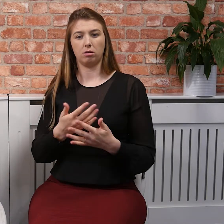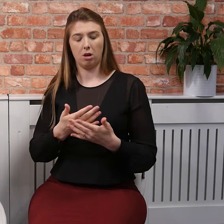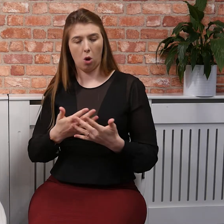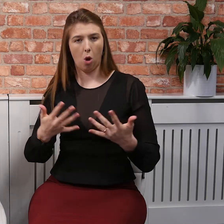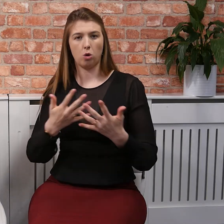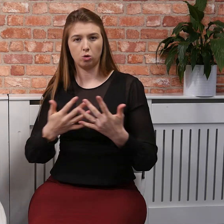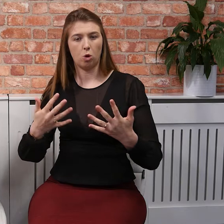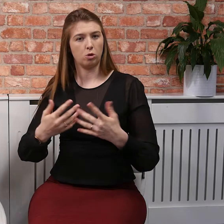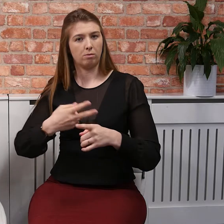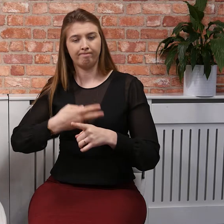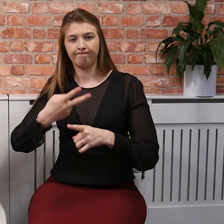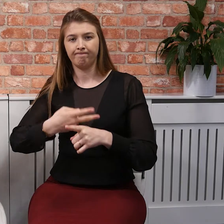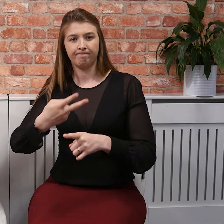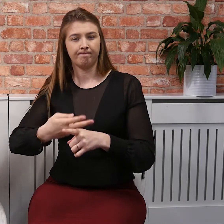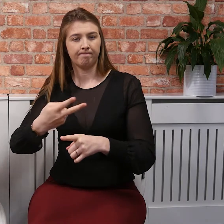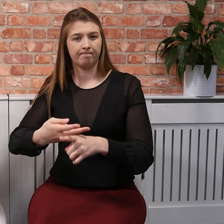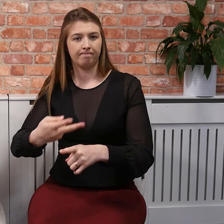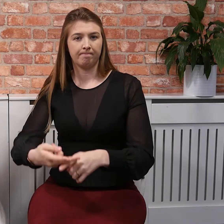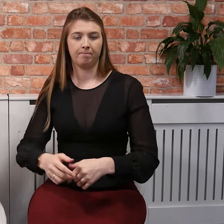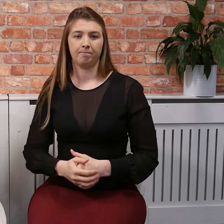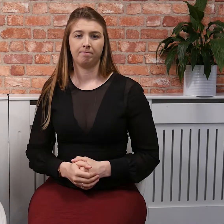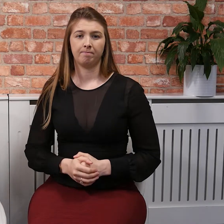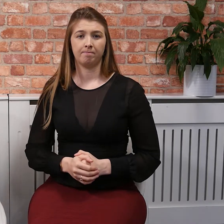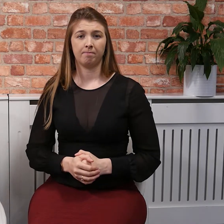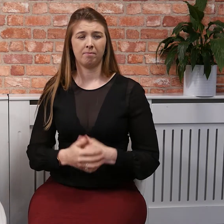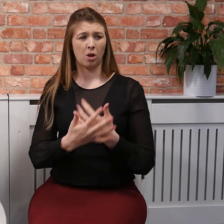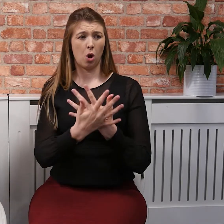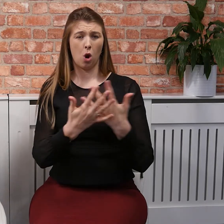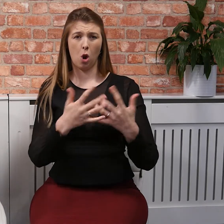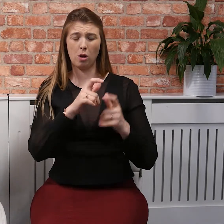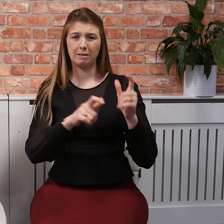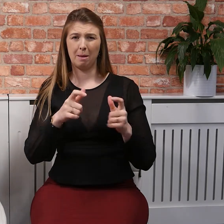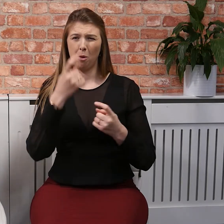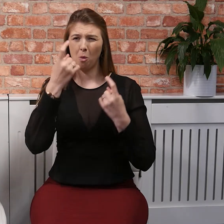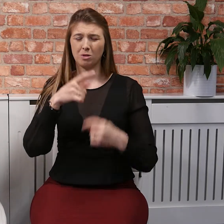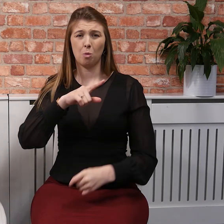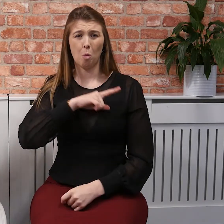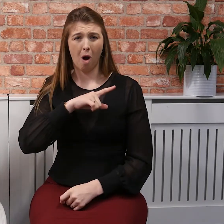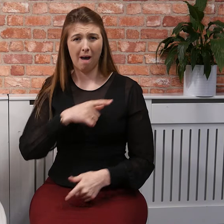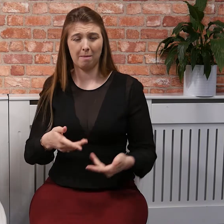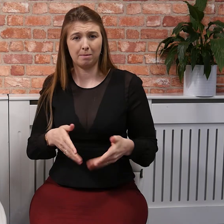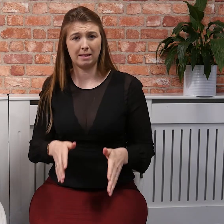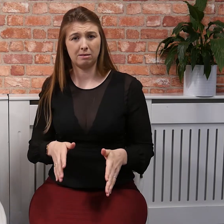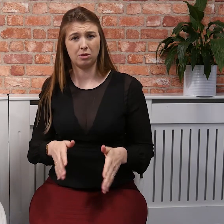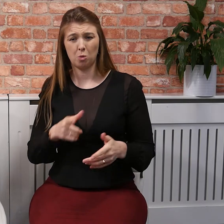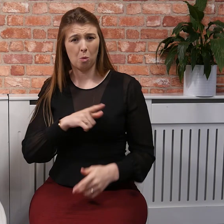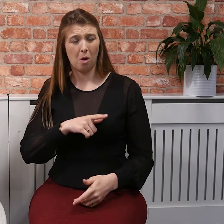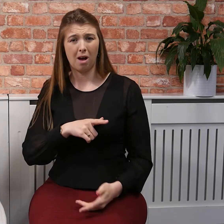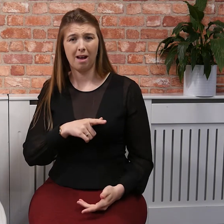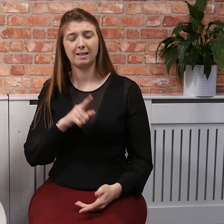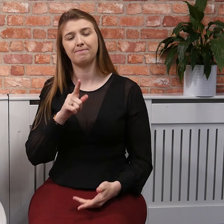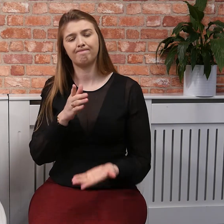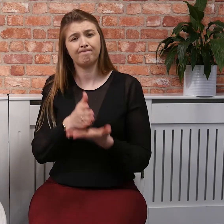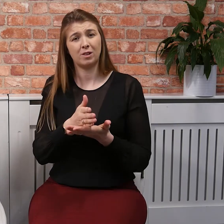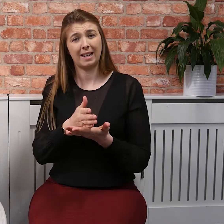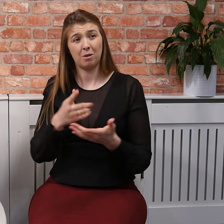People often wonder why miscarriages happen, and the answer is we don't really always know, but we do know that